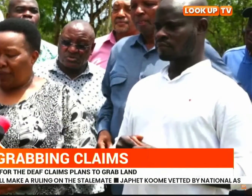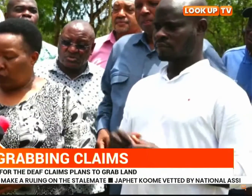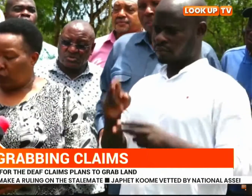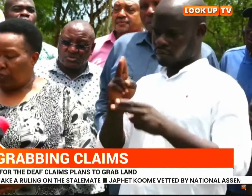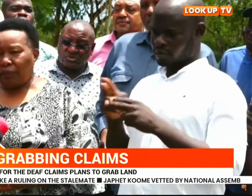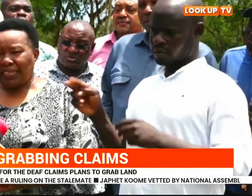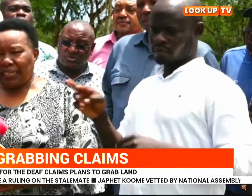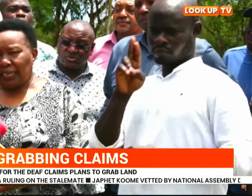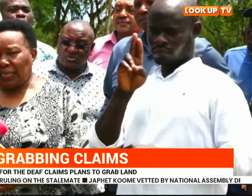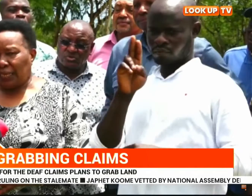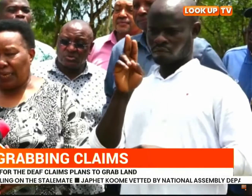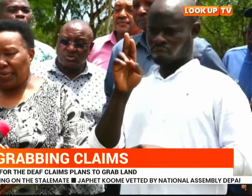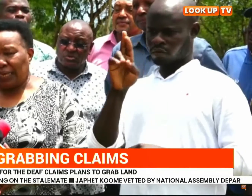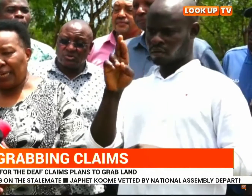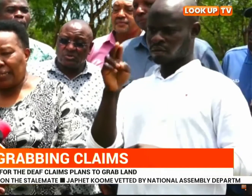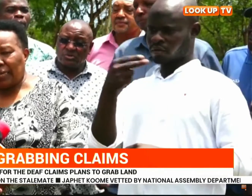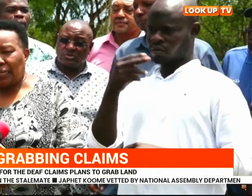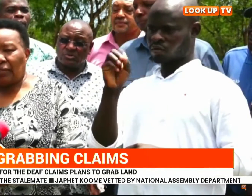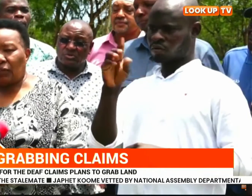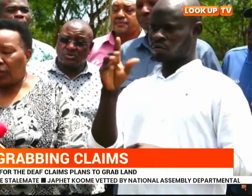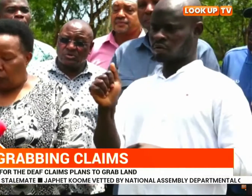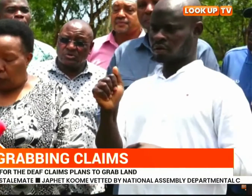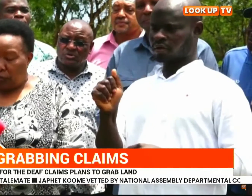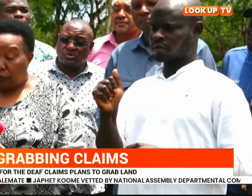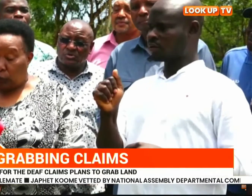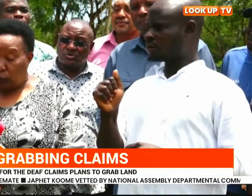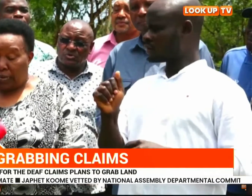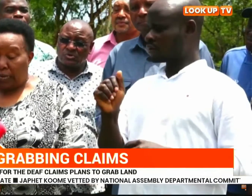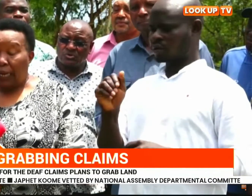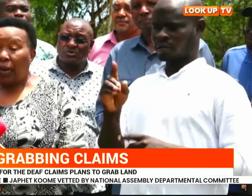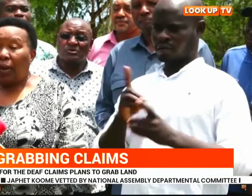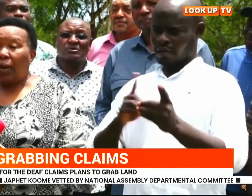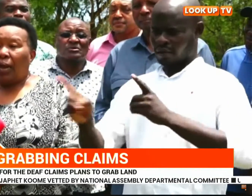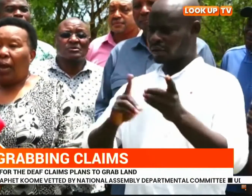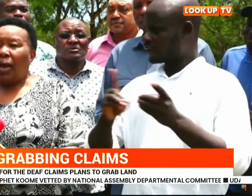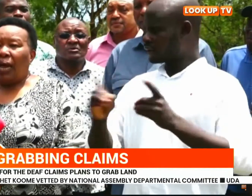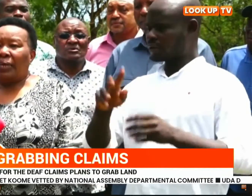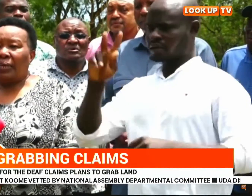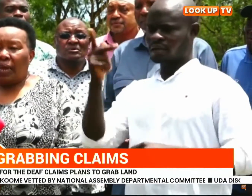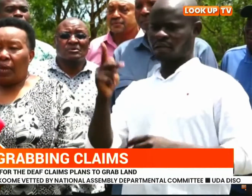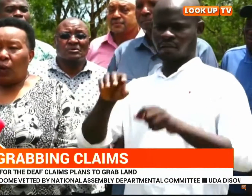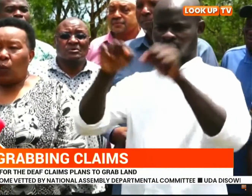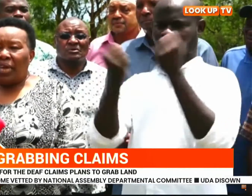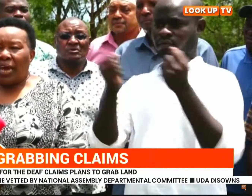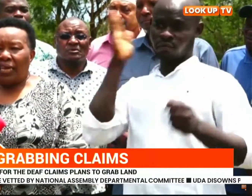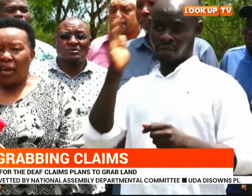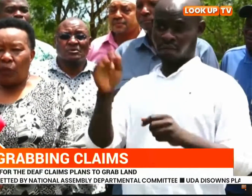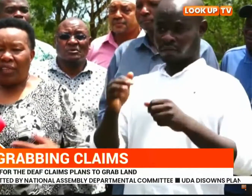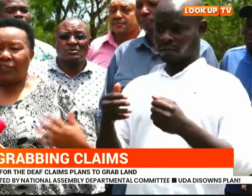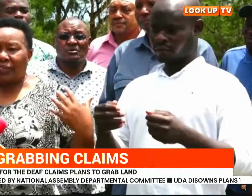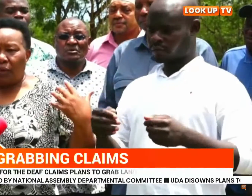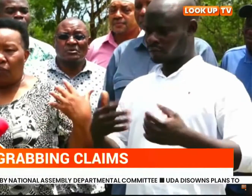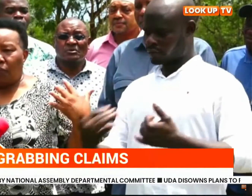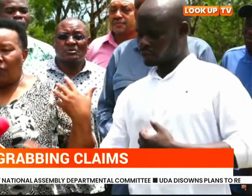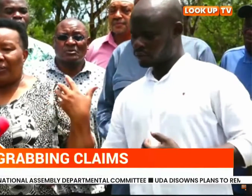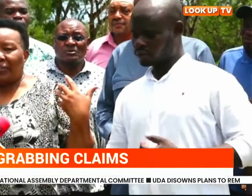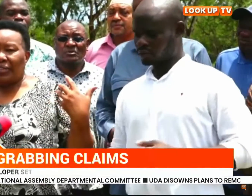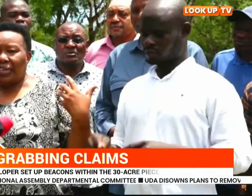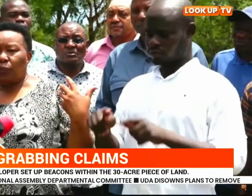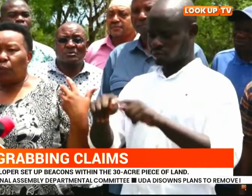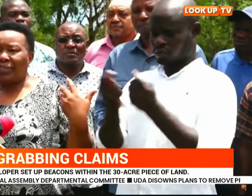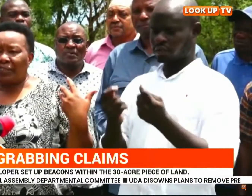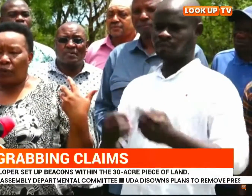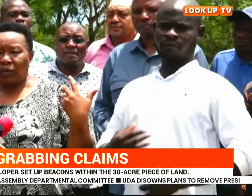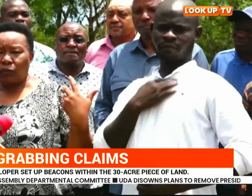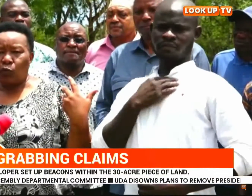My name is Rhonda Kabiti, Director, Kenya Society for Deaf Children. And we are here with this team